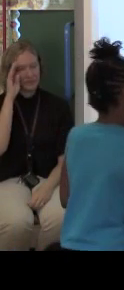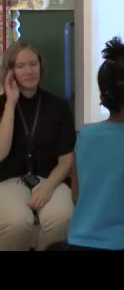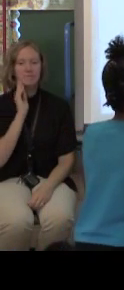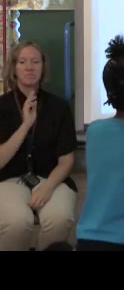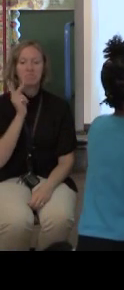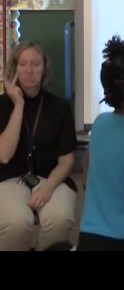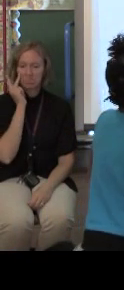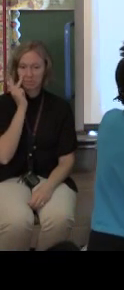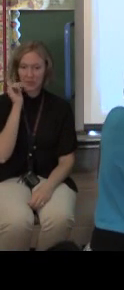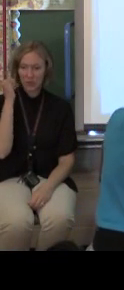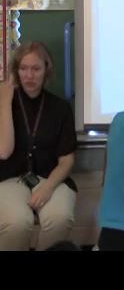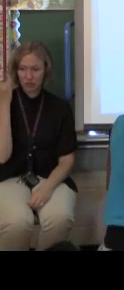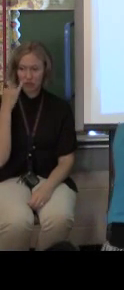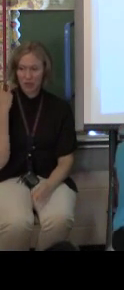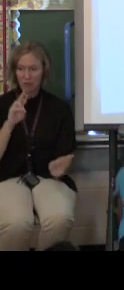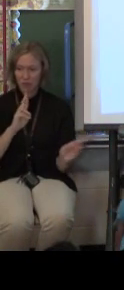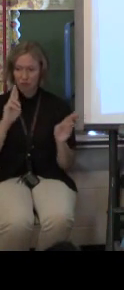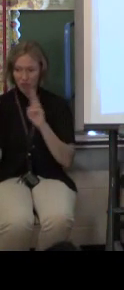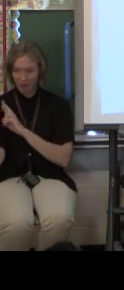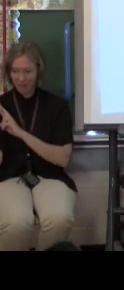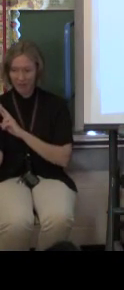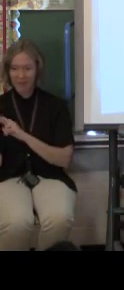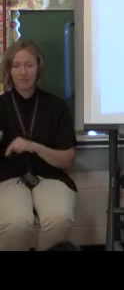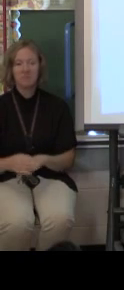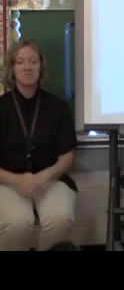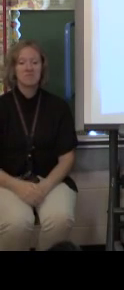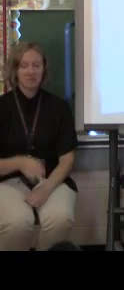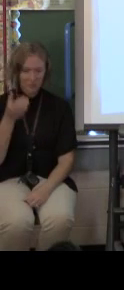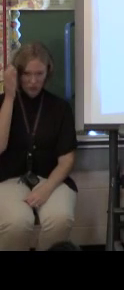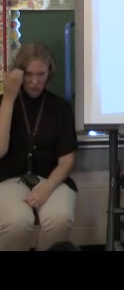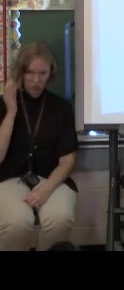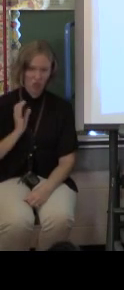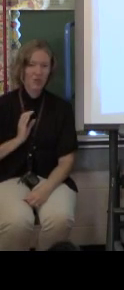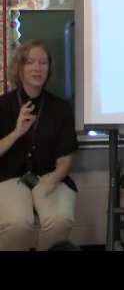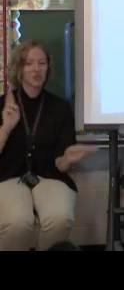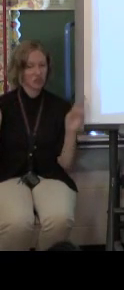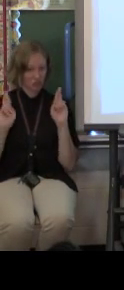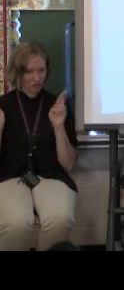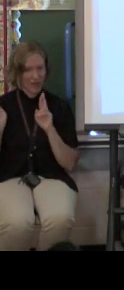I see Jaden's ready. I see Crystal's ready.